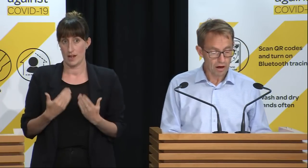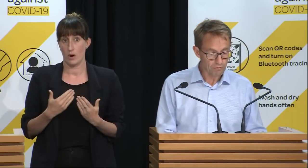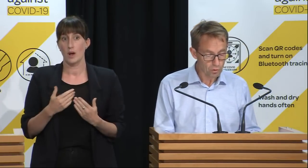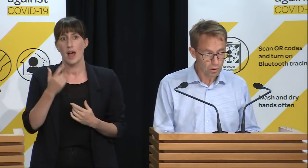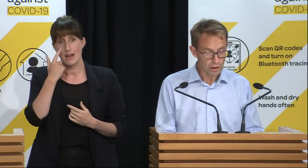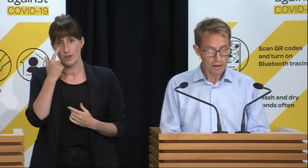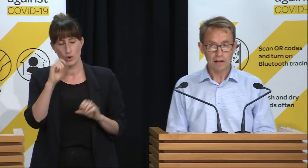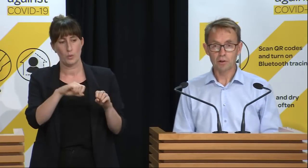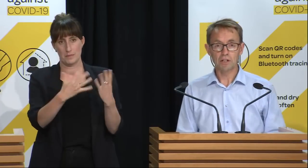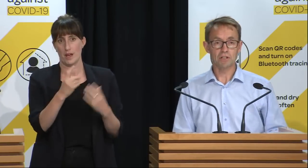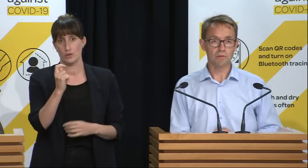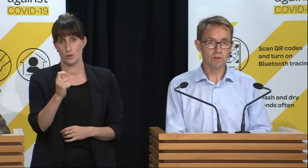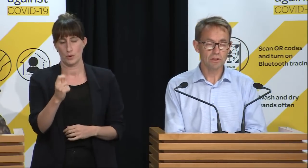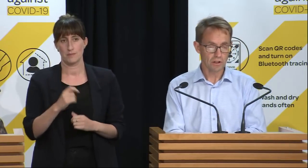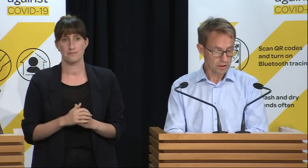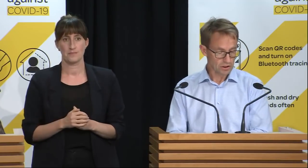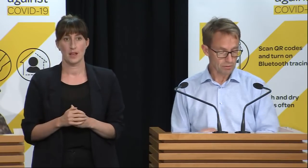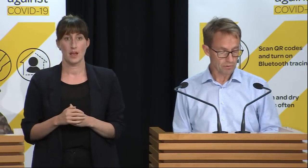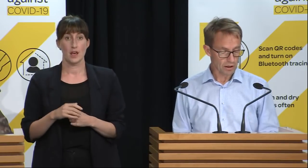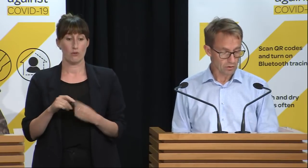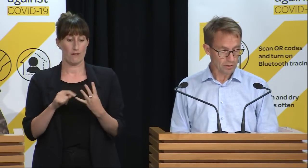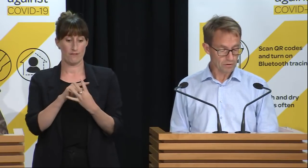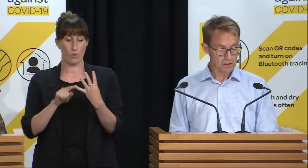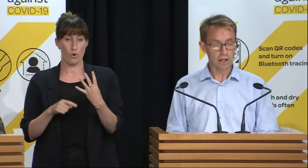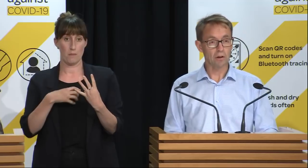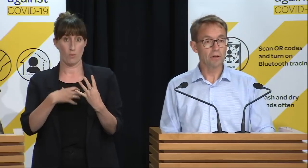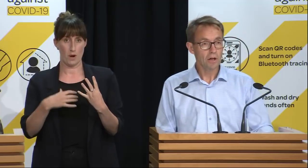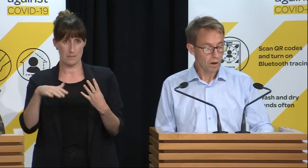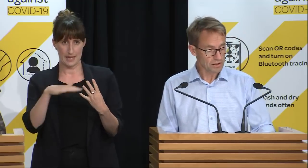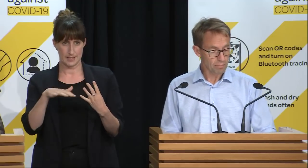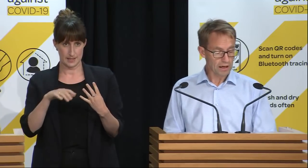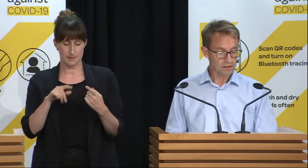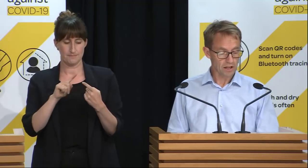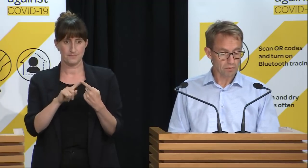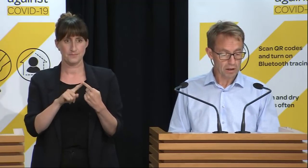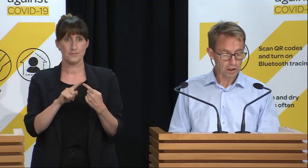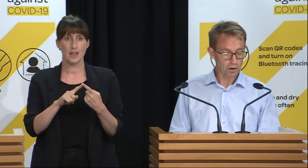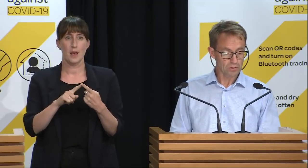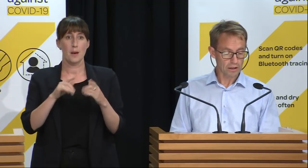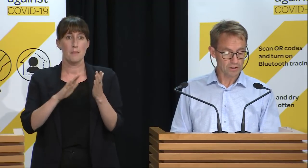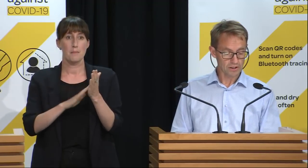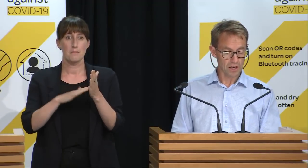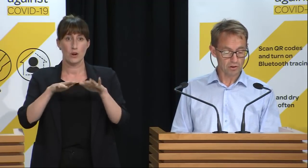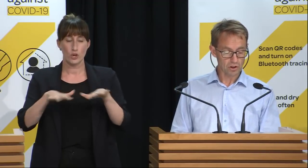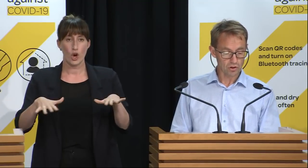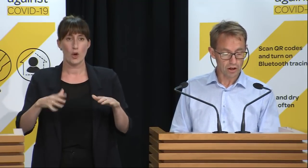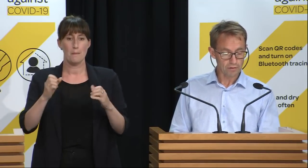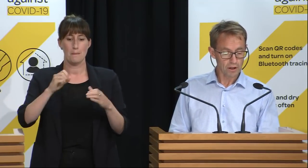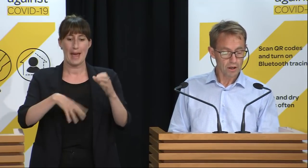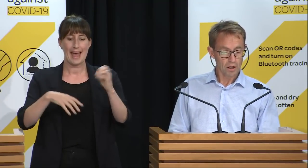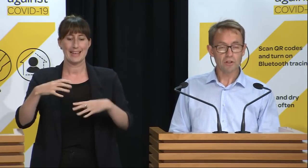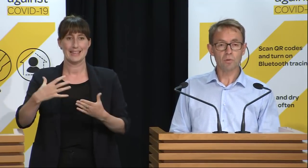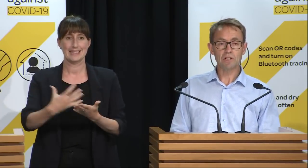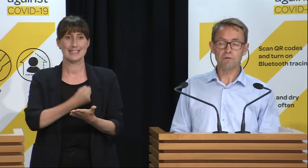meantime, there are 4 locations of interest I'd like to just provide a little bit of detail on. One is the Pack and Save in Manukau at 6 Cavendish